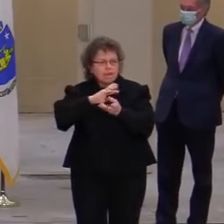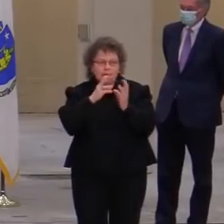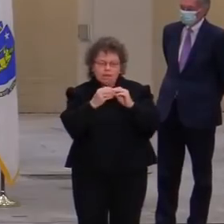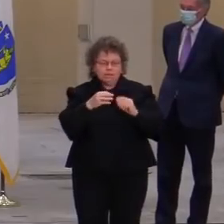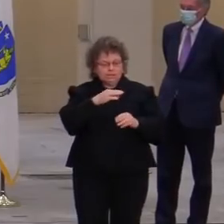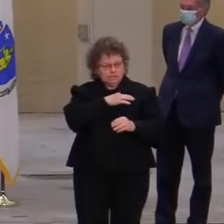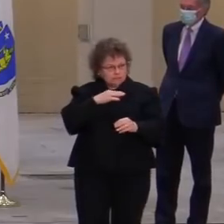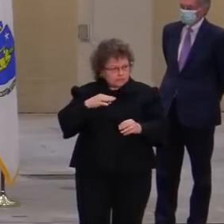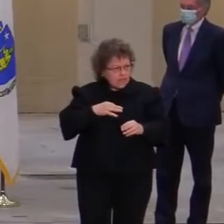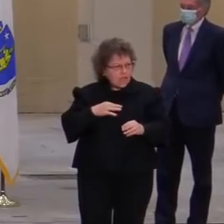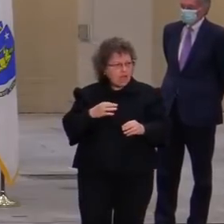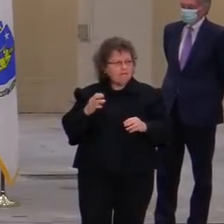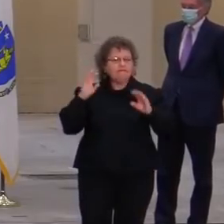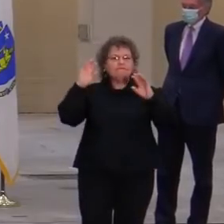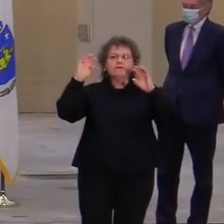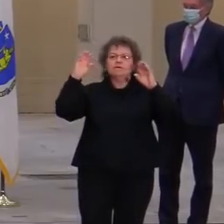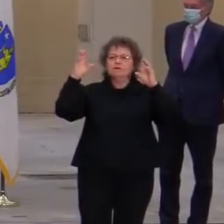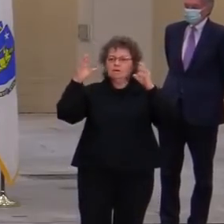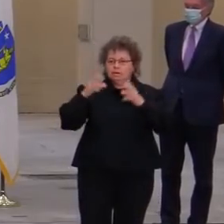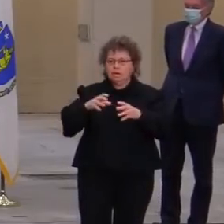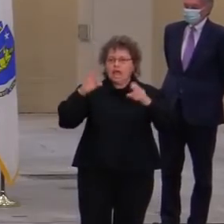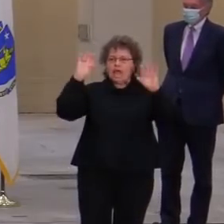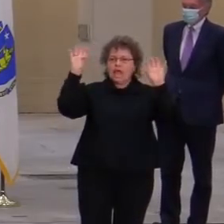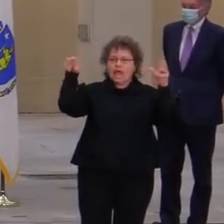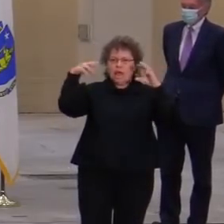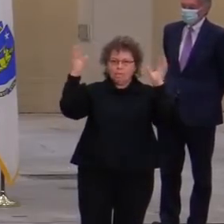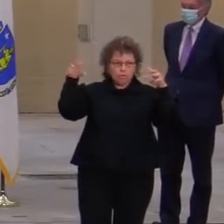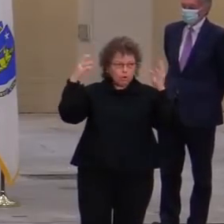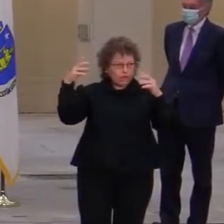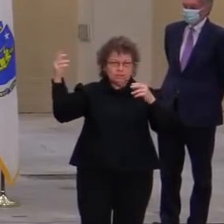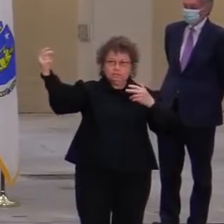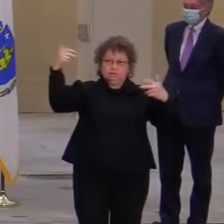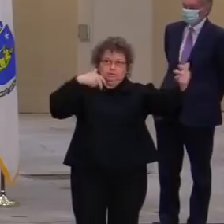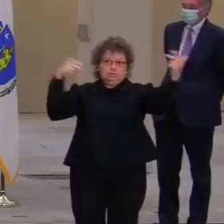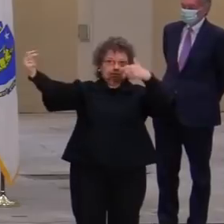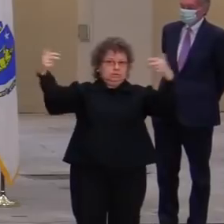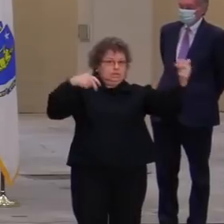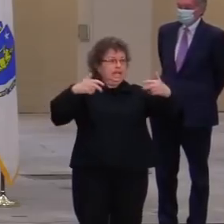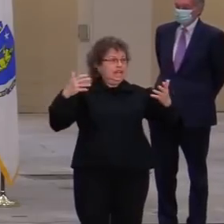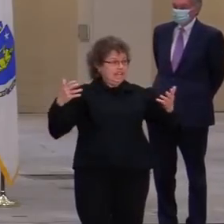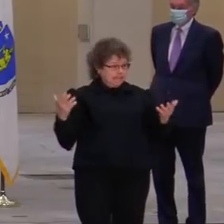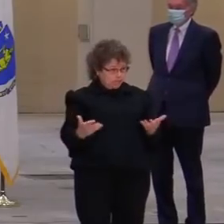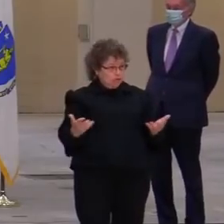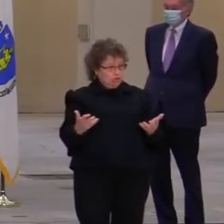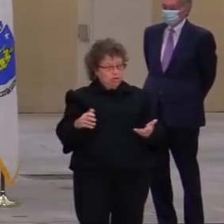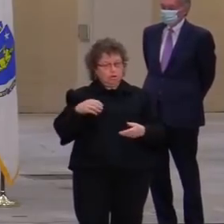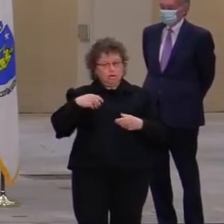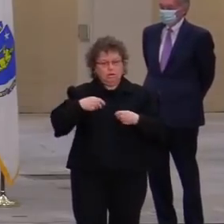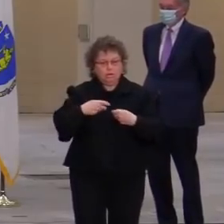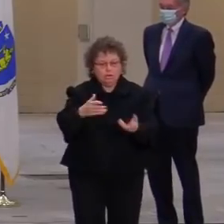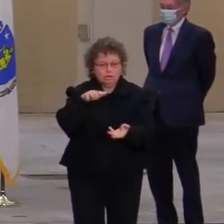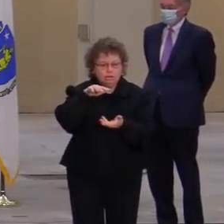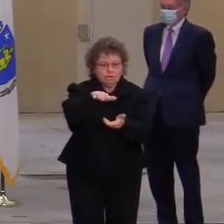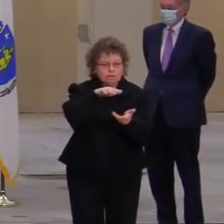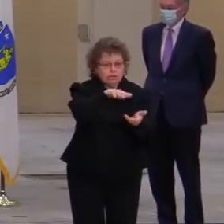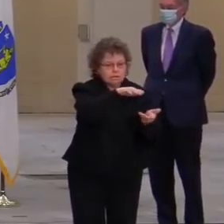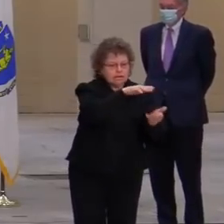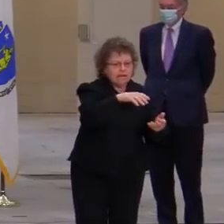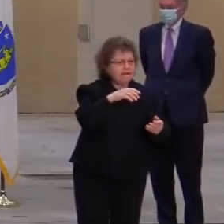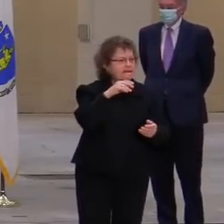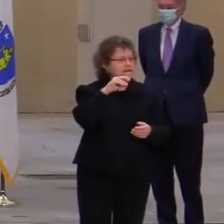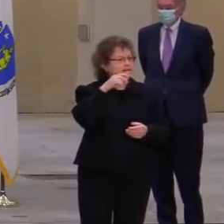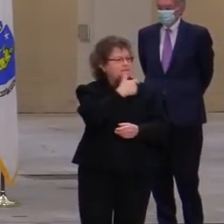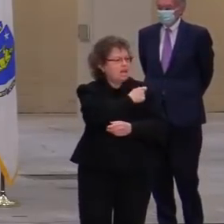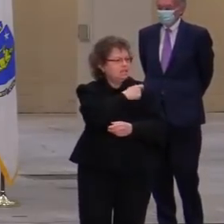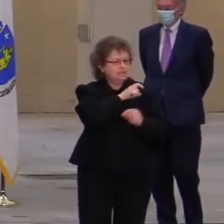staff, the ambulance, it will come here to pick up the vaccine. so that, right, we always know where